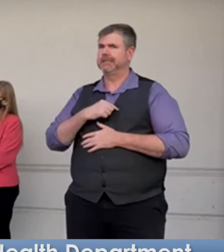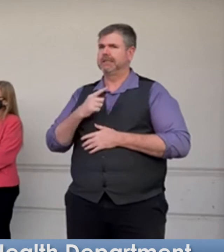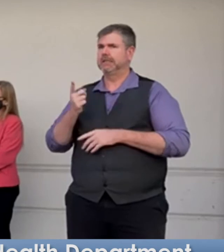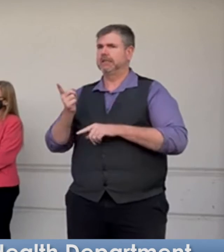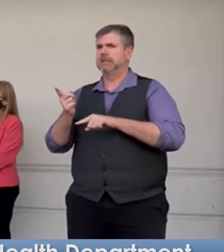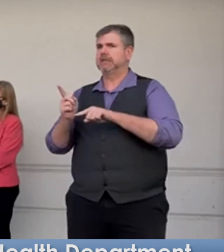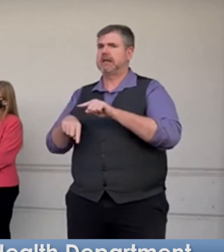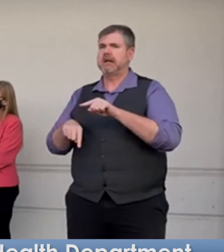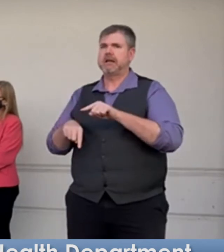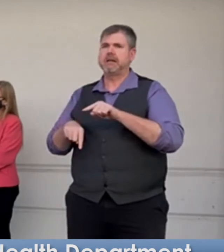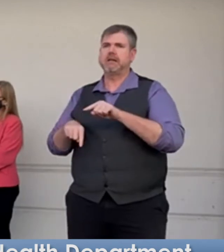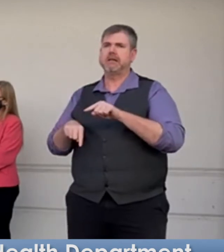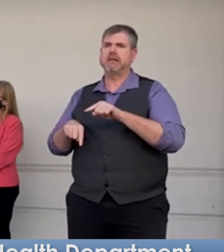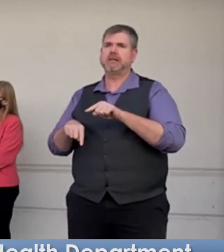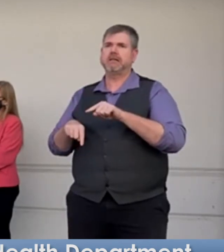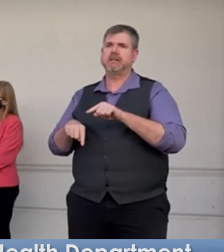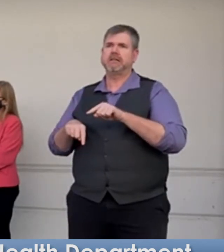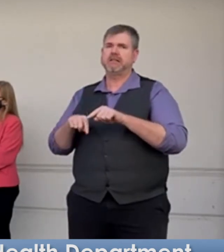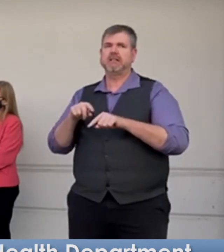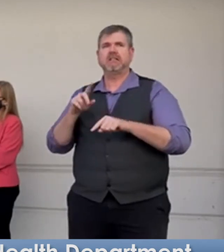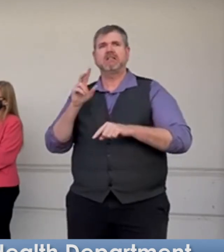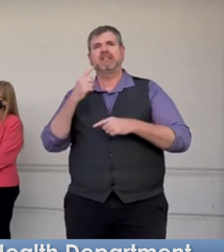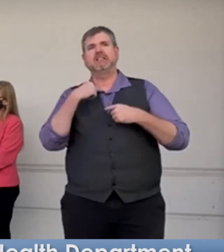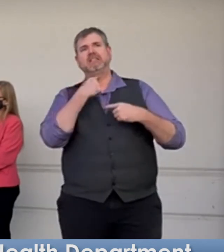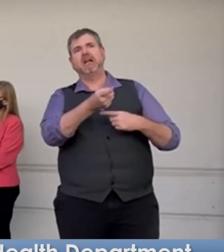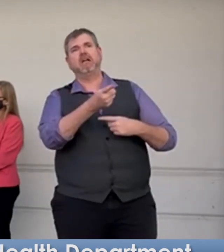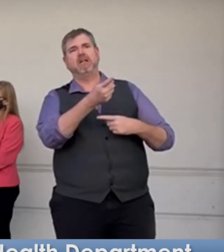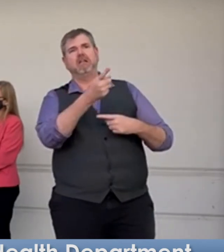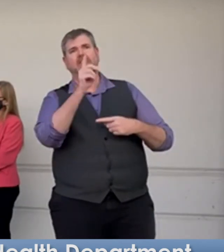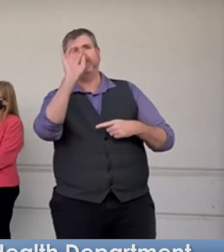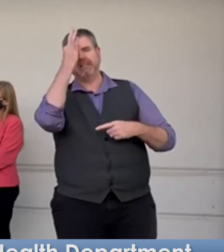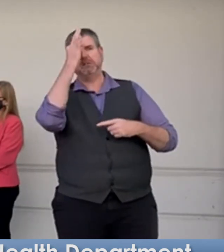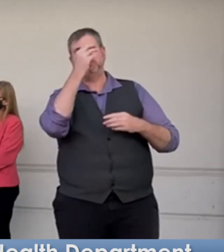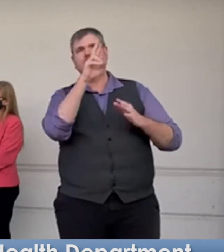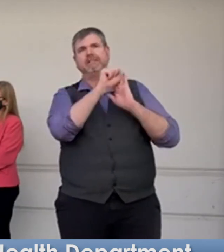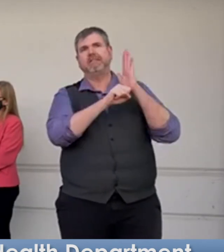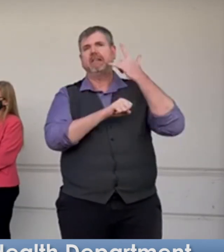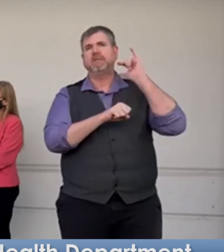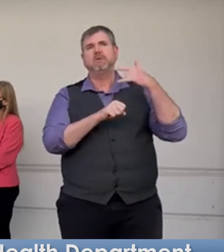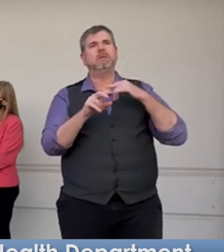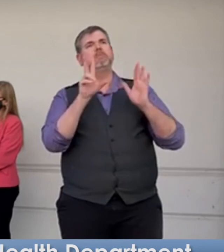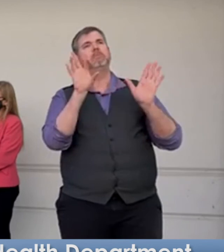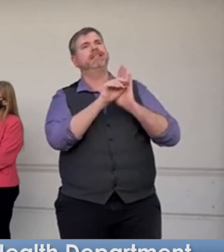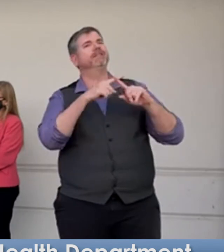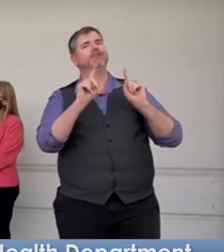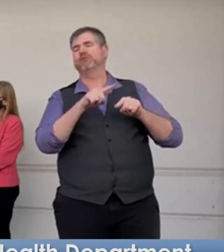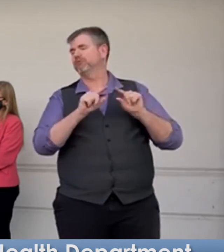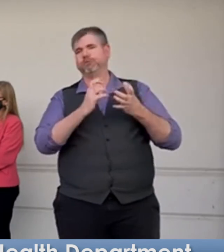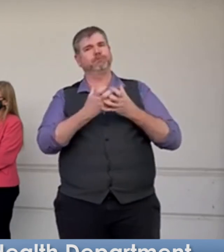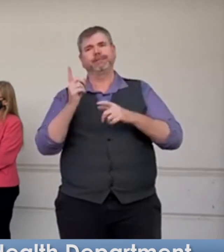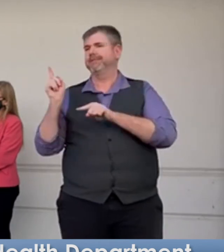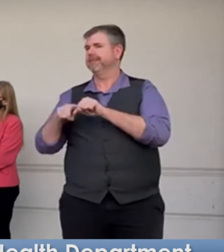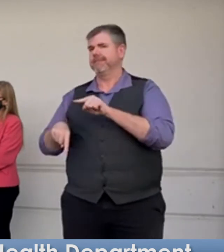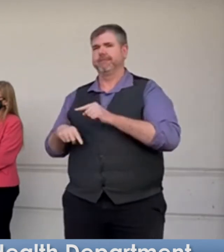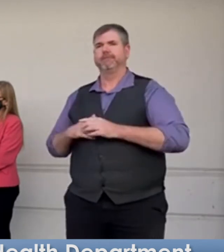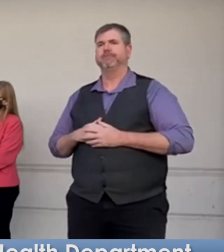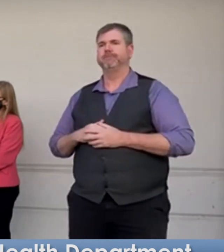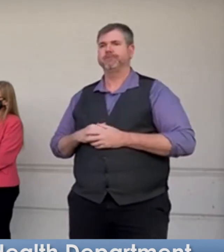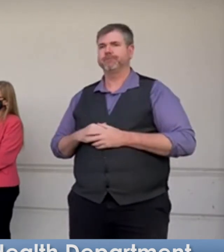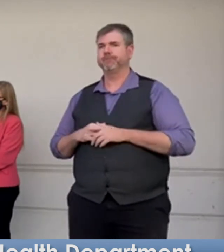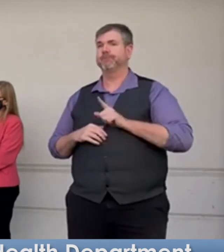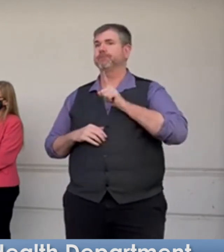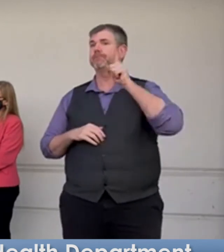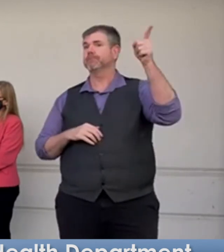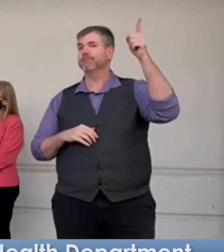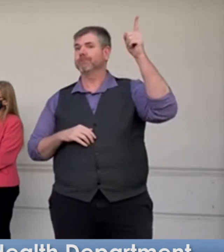role will be to ensure that when a vaccine is authorized and licensed by